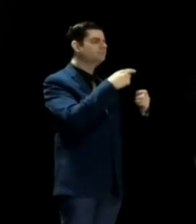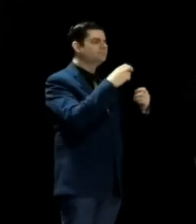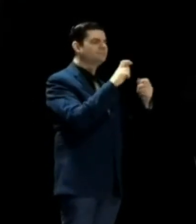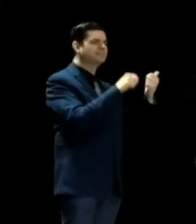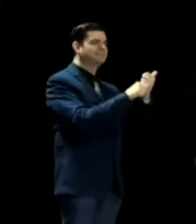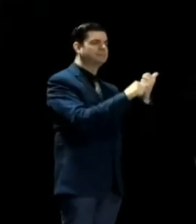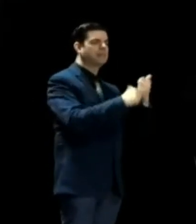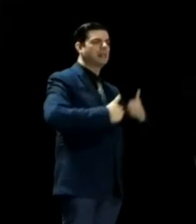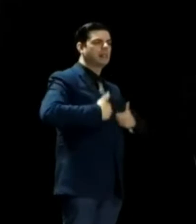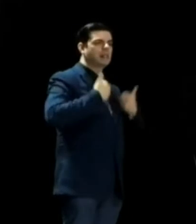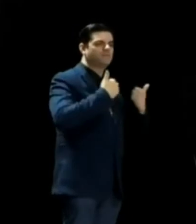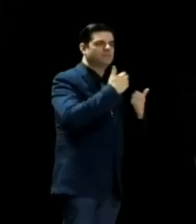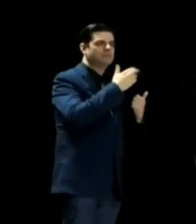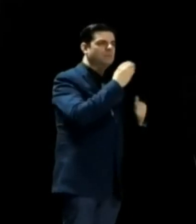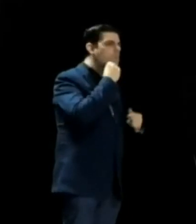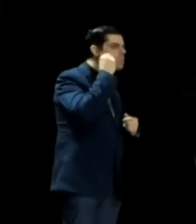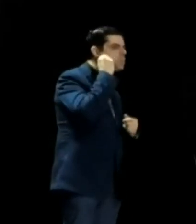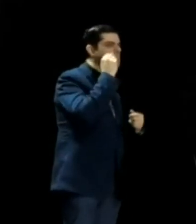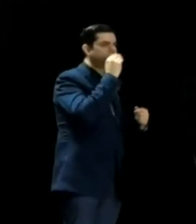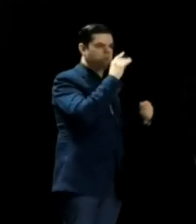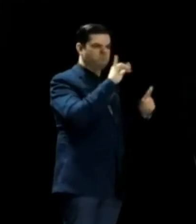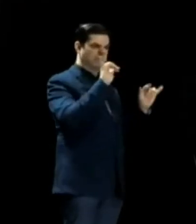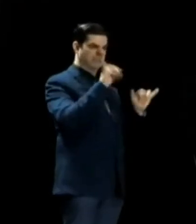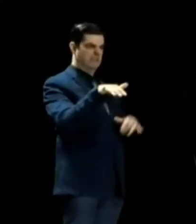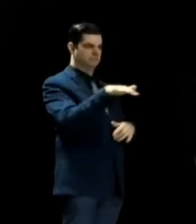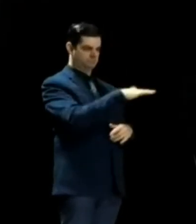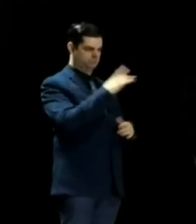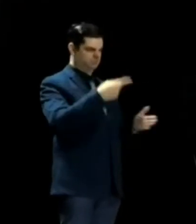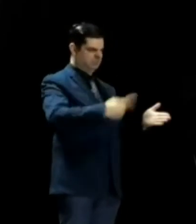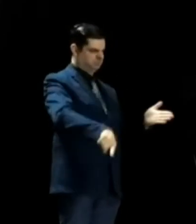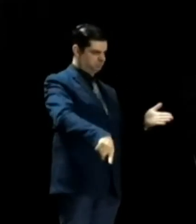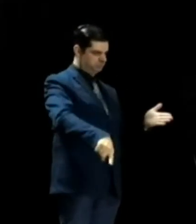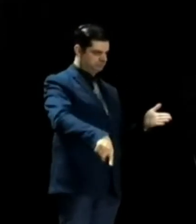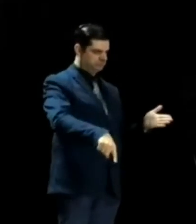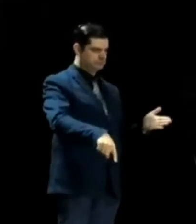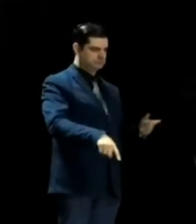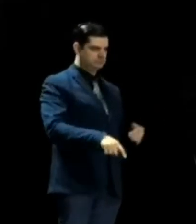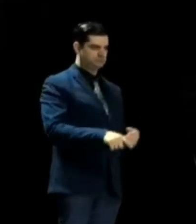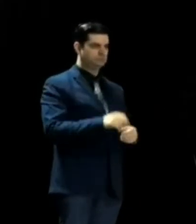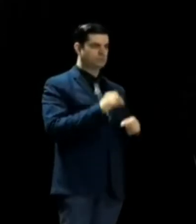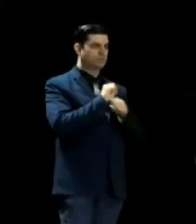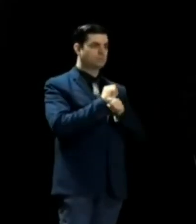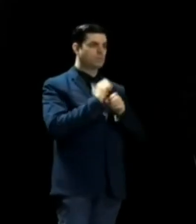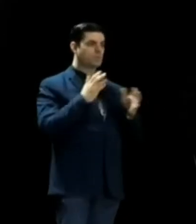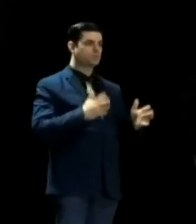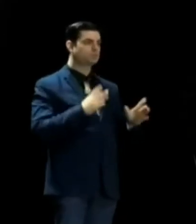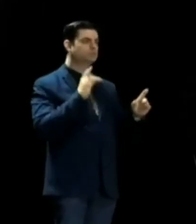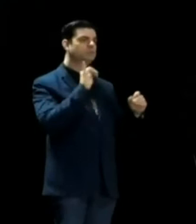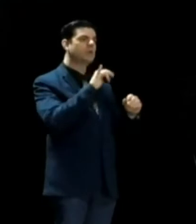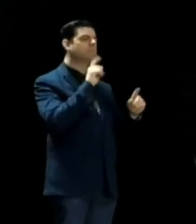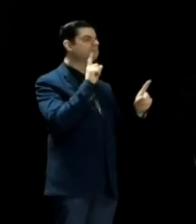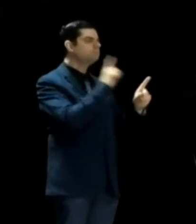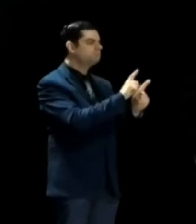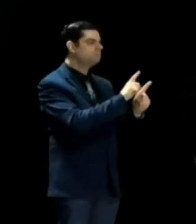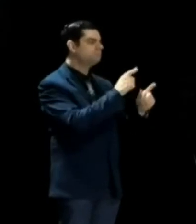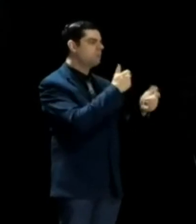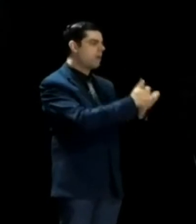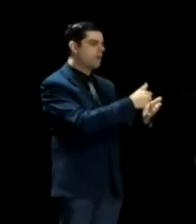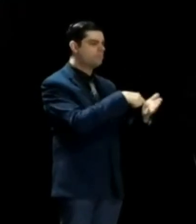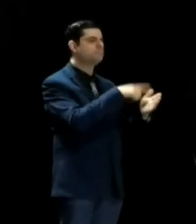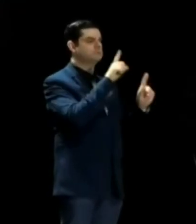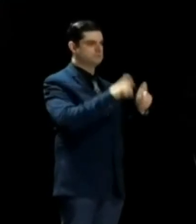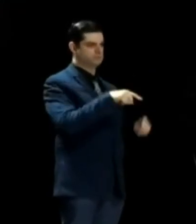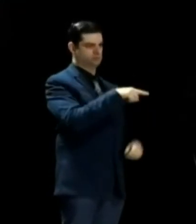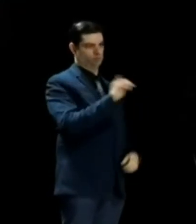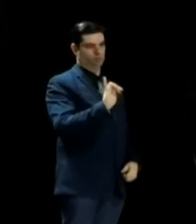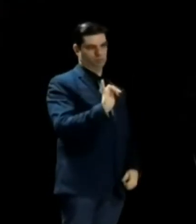actively going and testing employees working with our senior populations, but we're also going to offer testing for